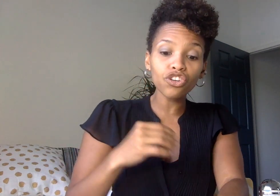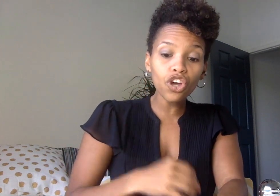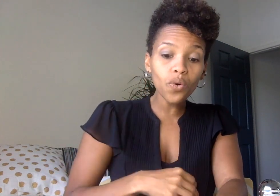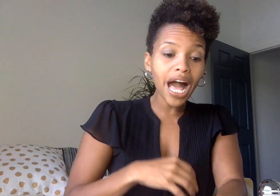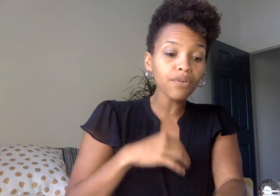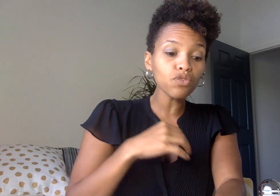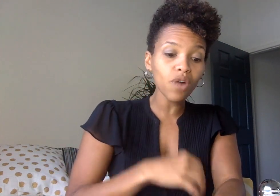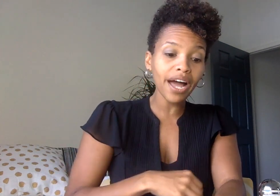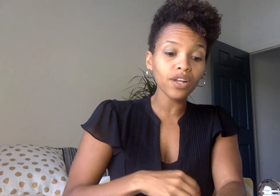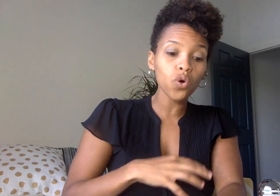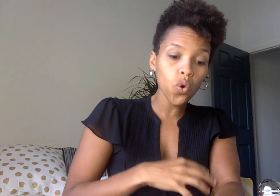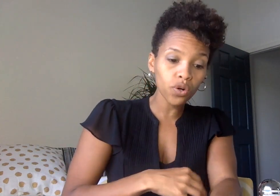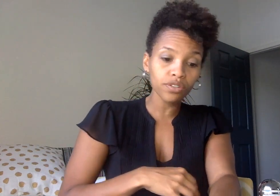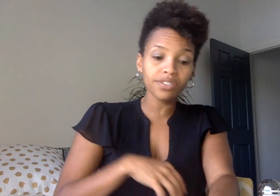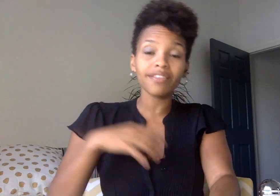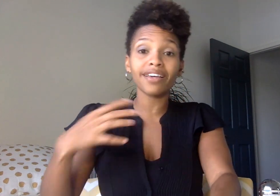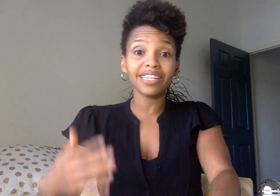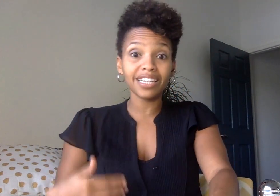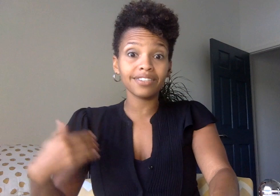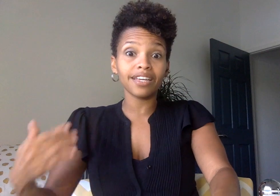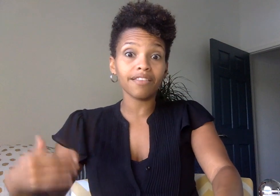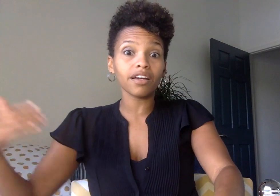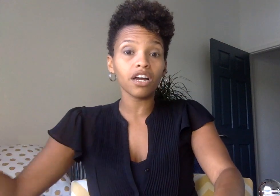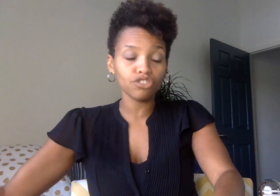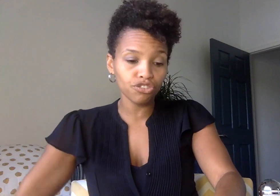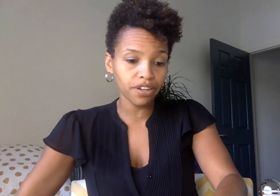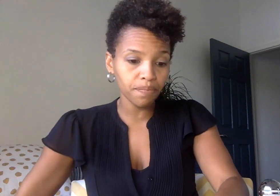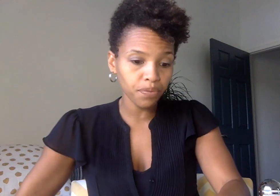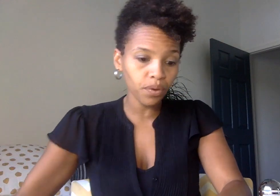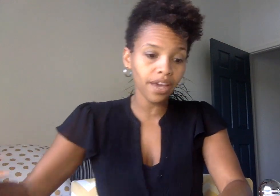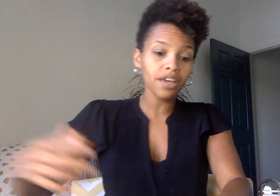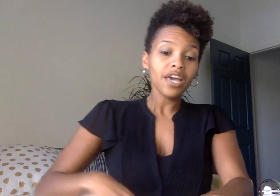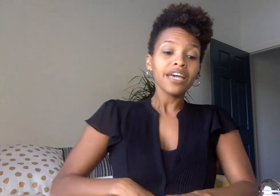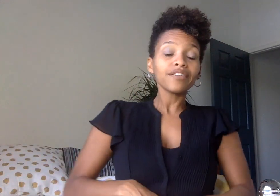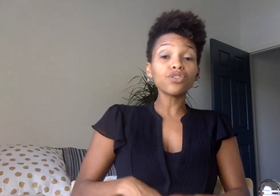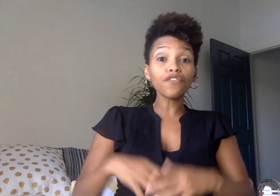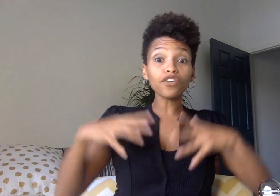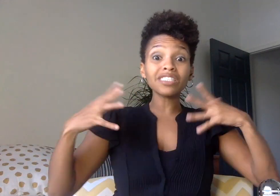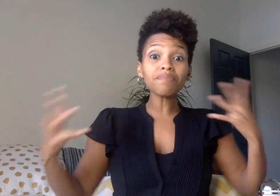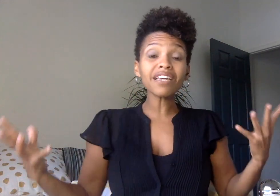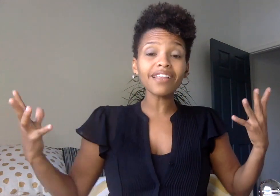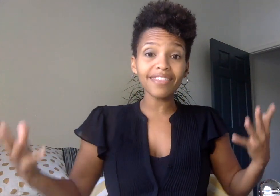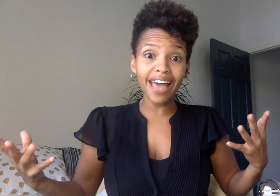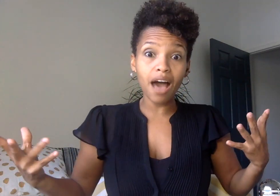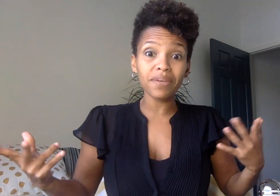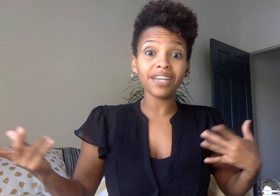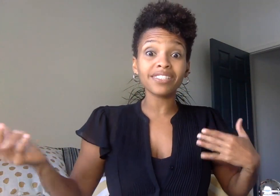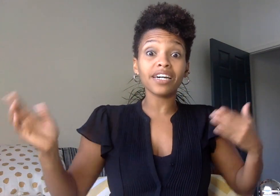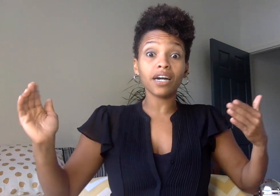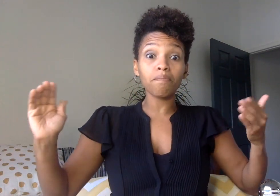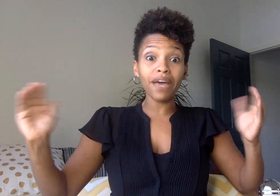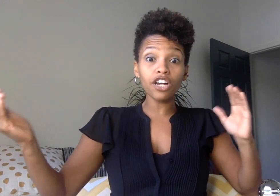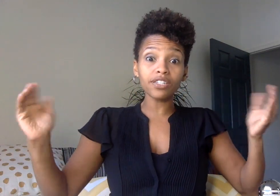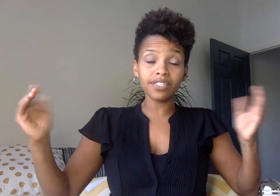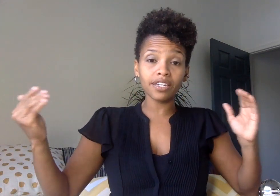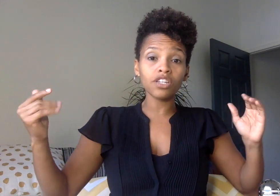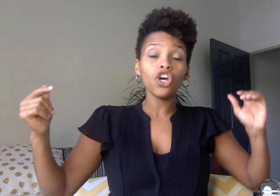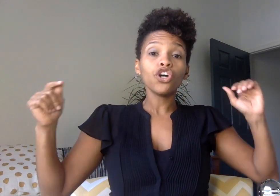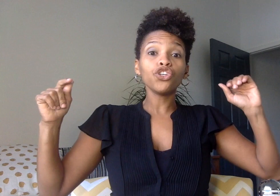know how to ride a horse than kids in the country. Okay. And so for something like that, because it's a comparison, you would